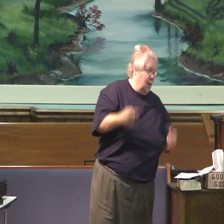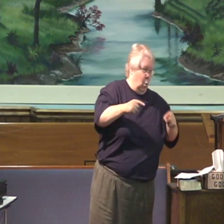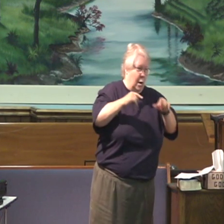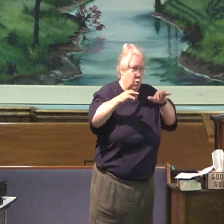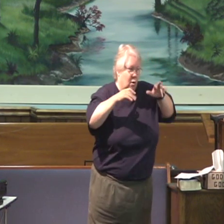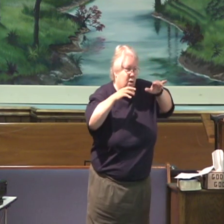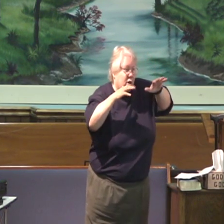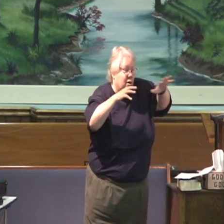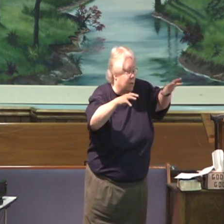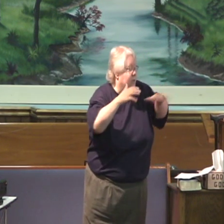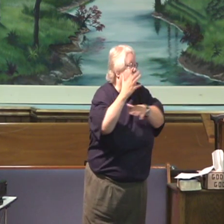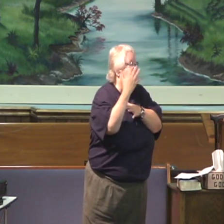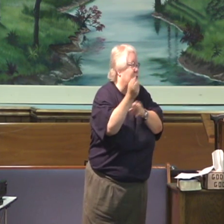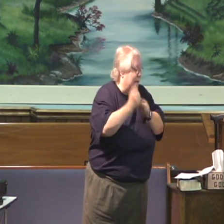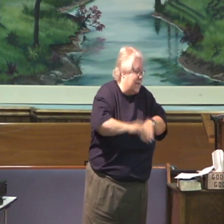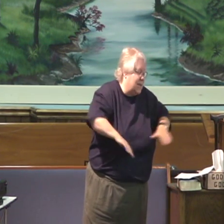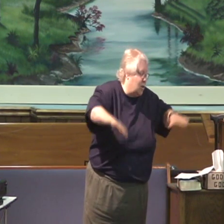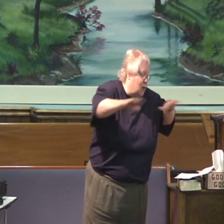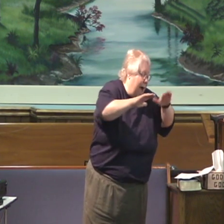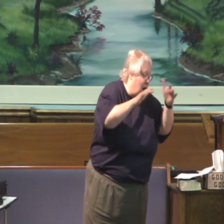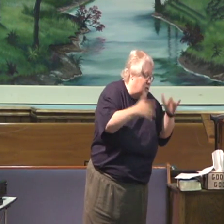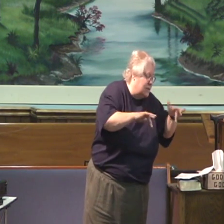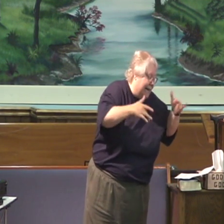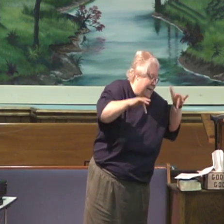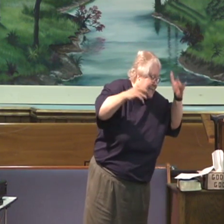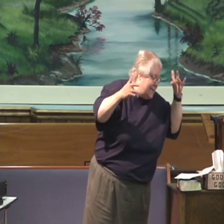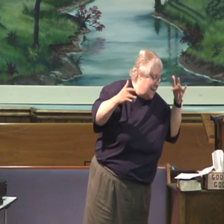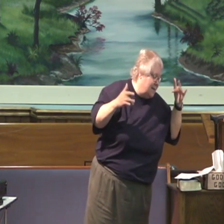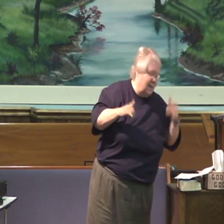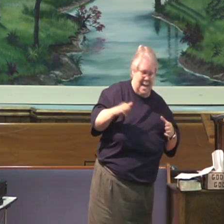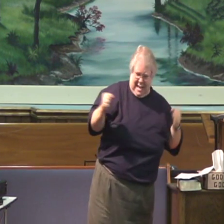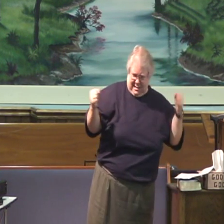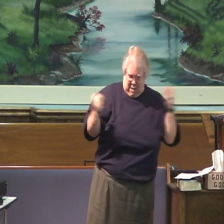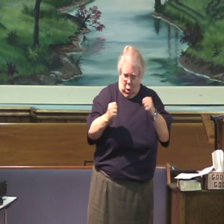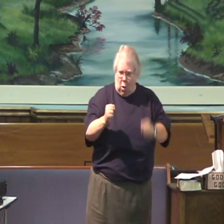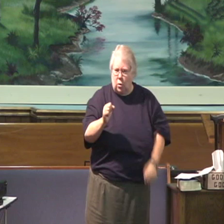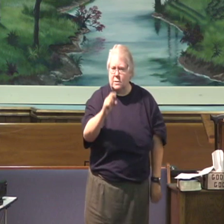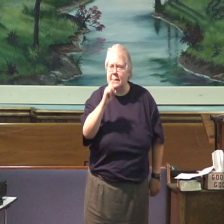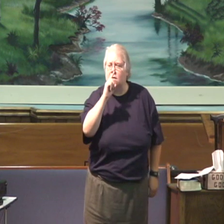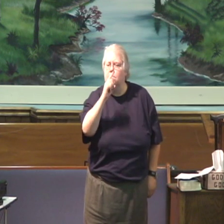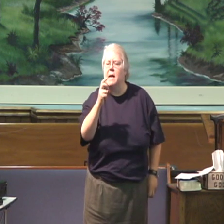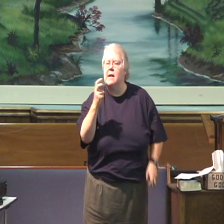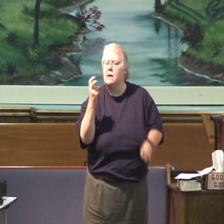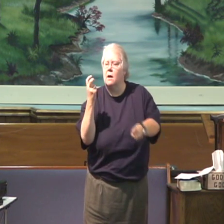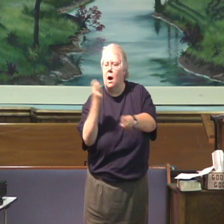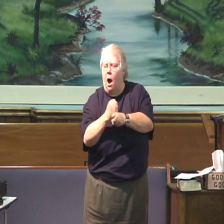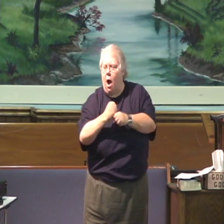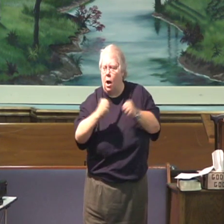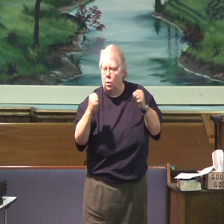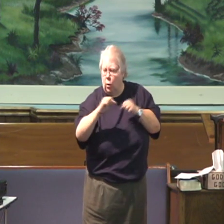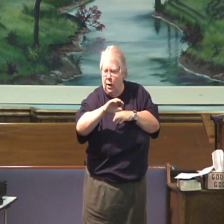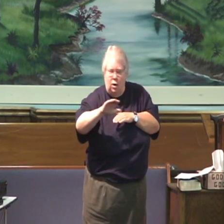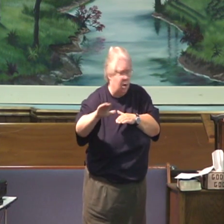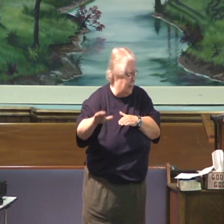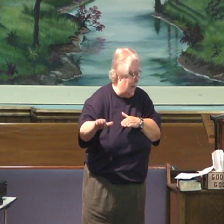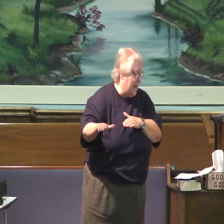Lord. When rivers and trees and ground get thin, and cold it can be in a hard winter